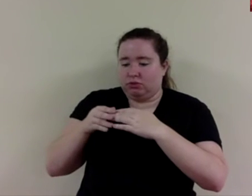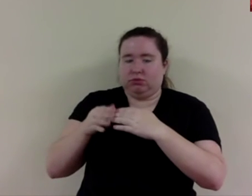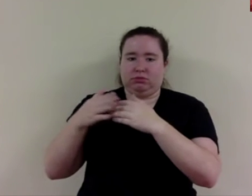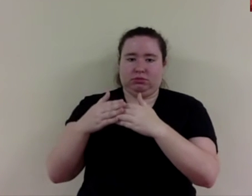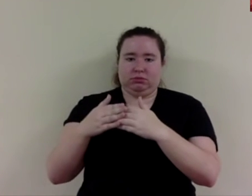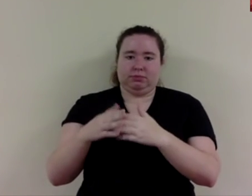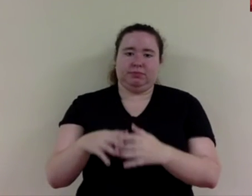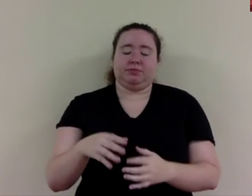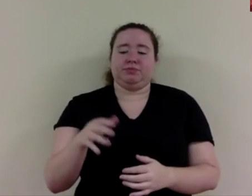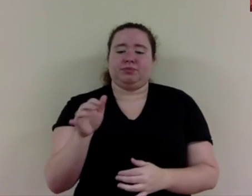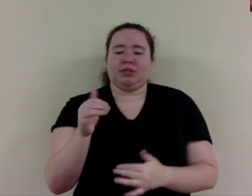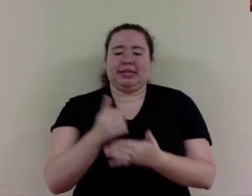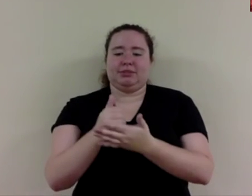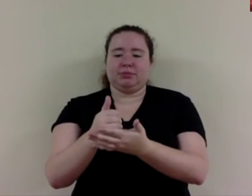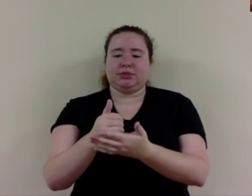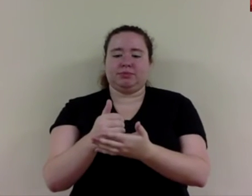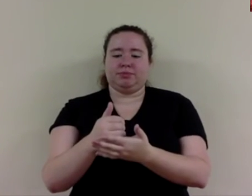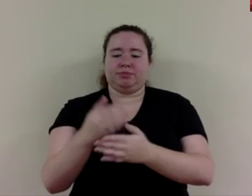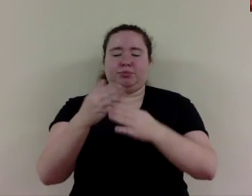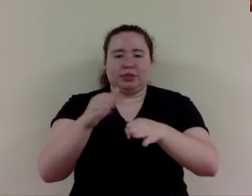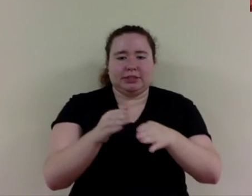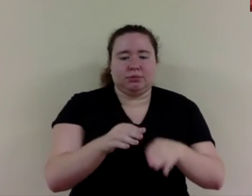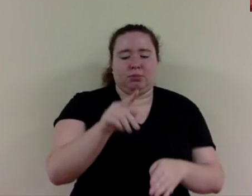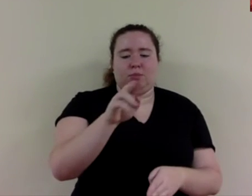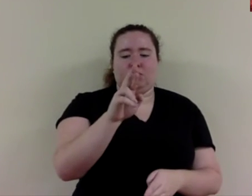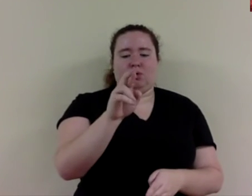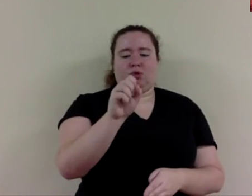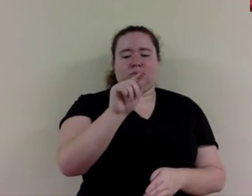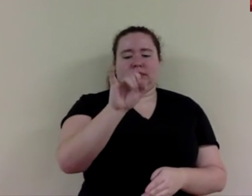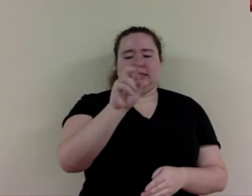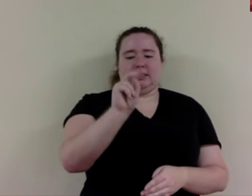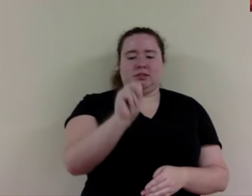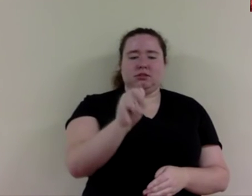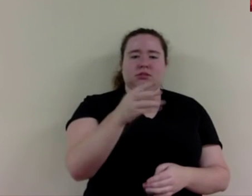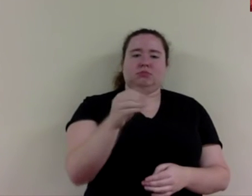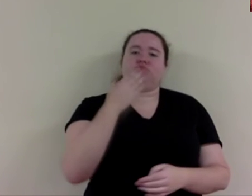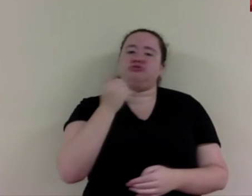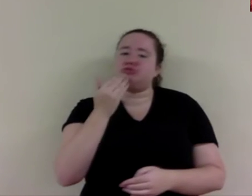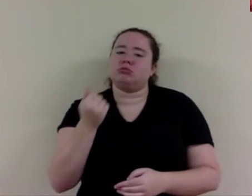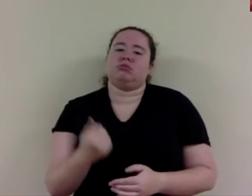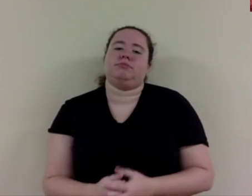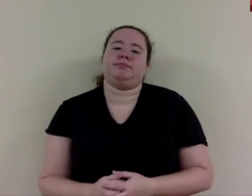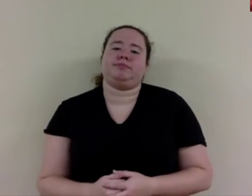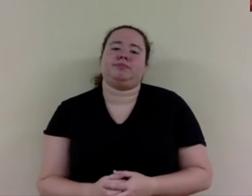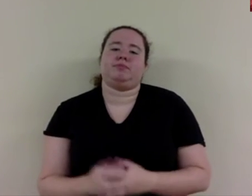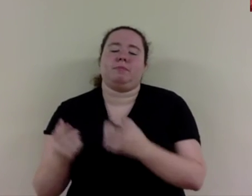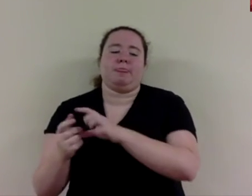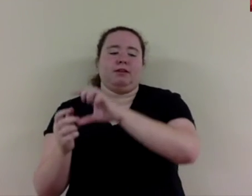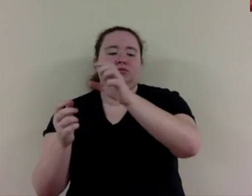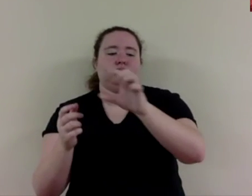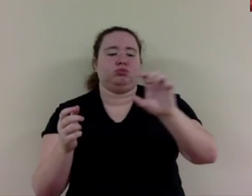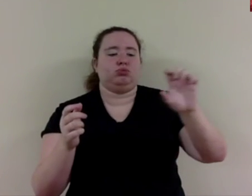metabolize proteins and sugars, functions that could not take place in your small intestine. As material travels through the